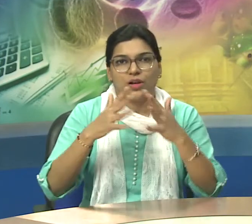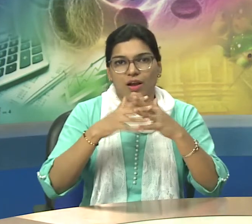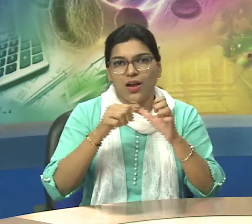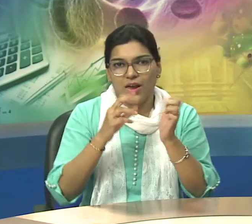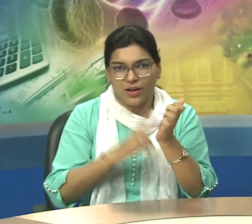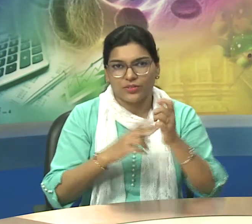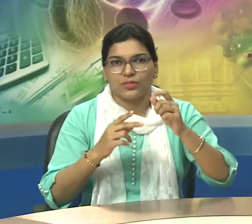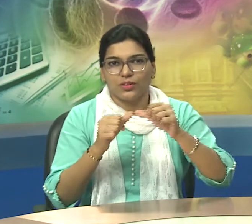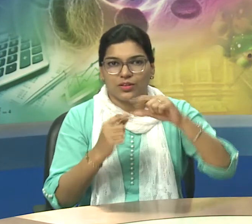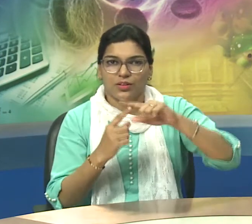Vishwanath